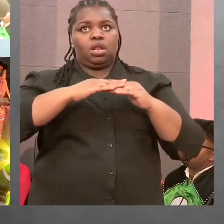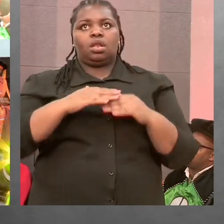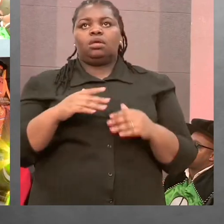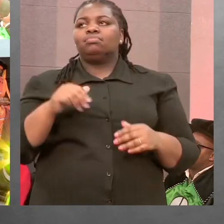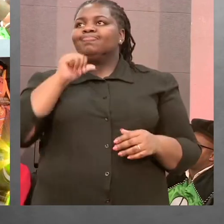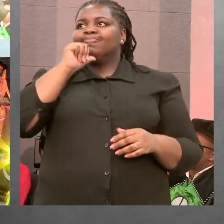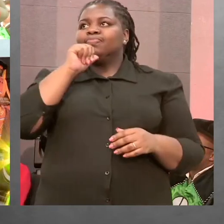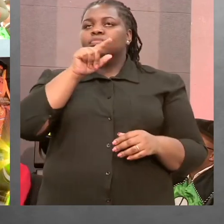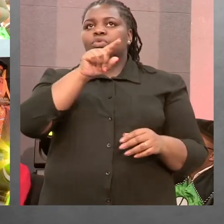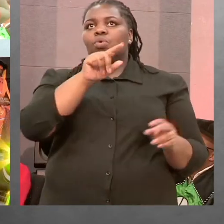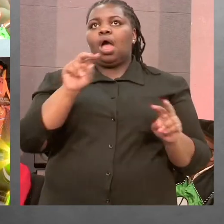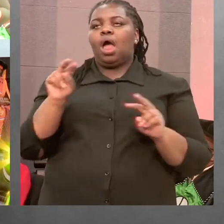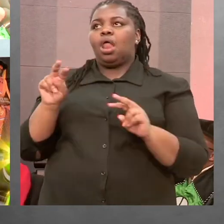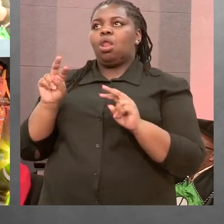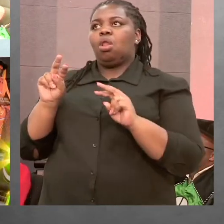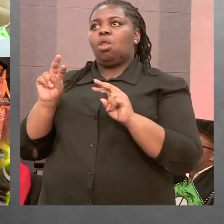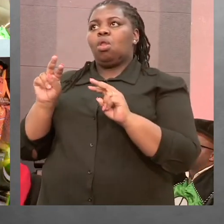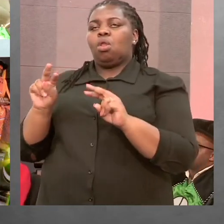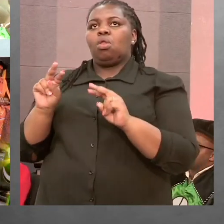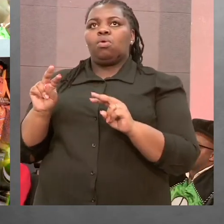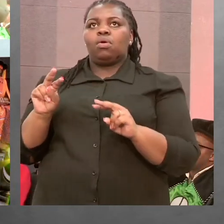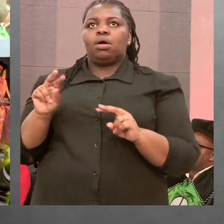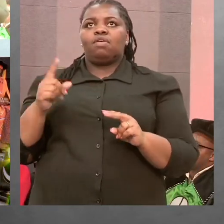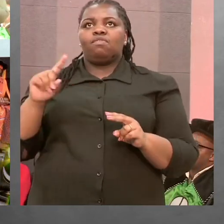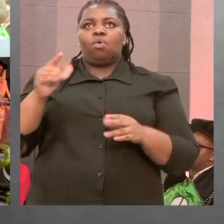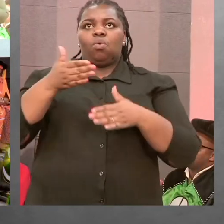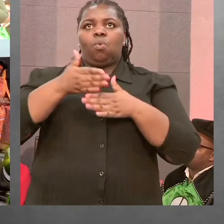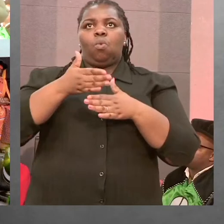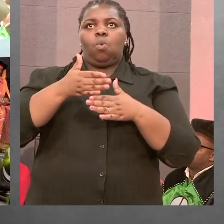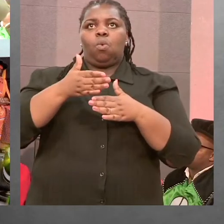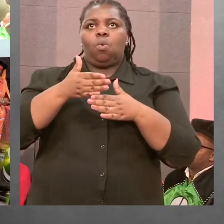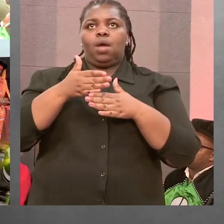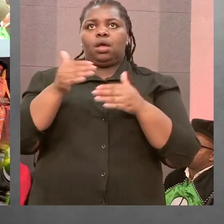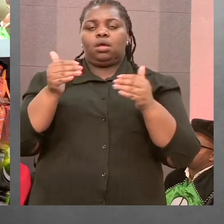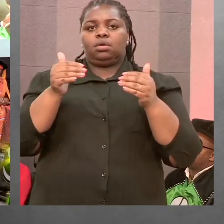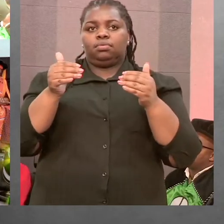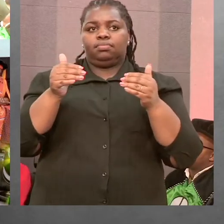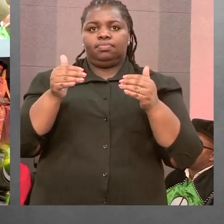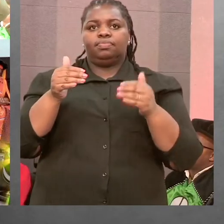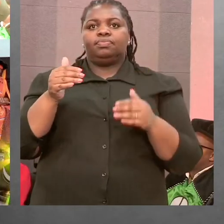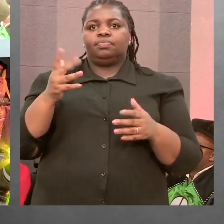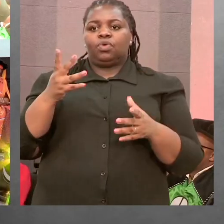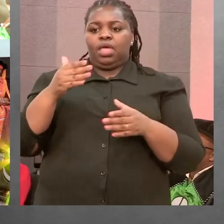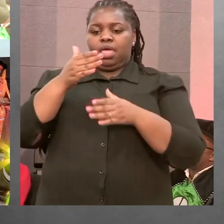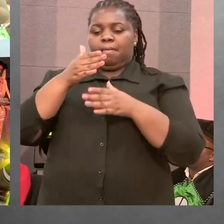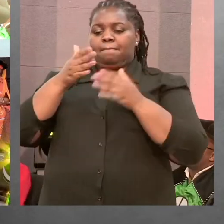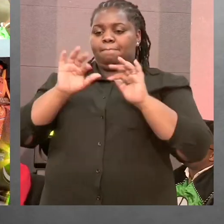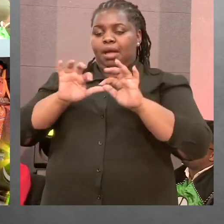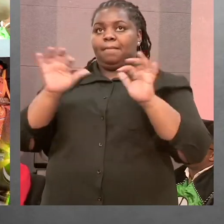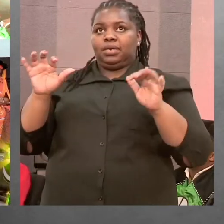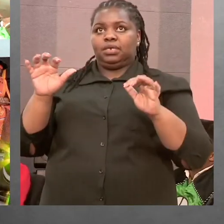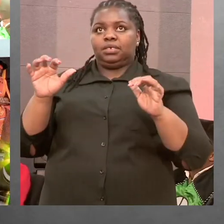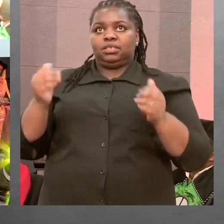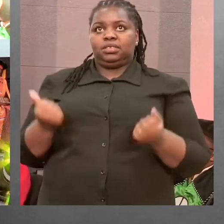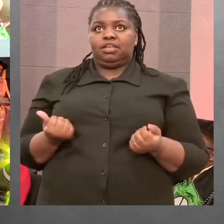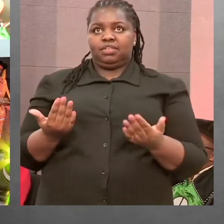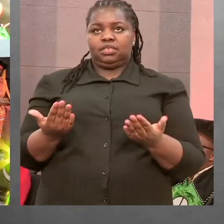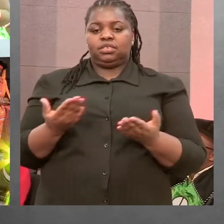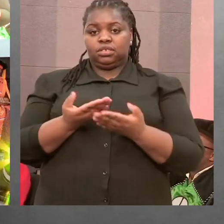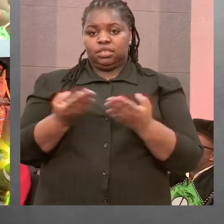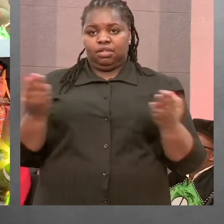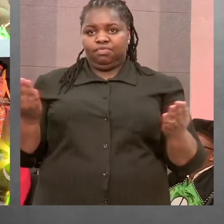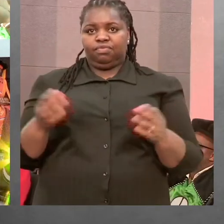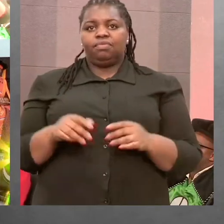whether you look in terms of the eradication of the work ethics within the public service itself,